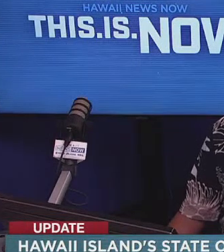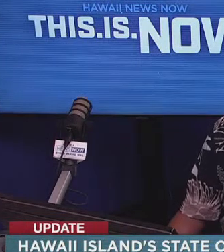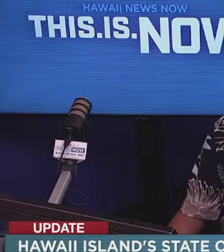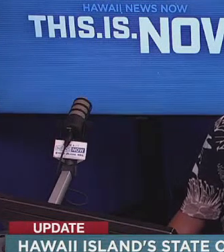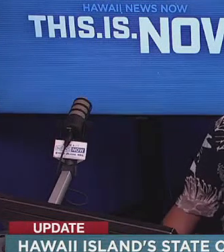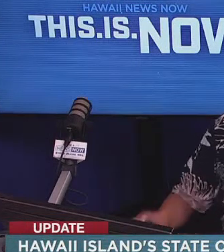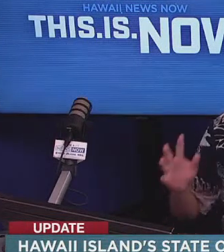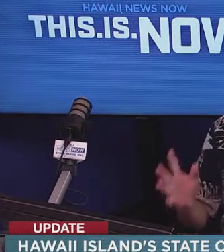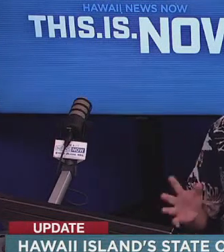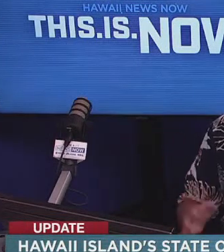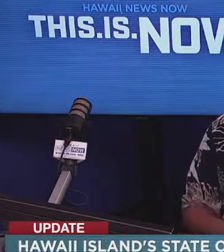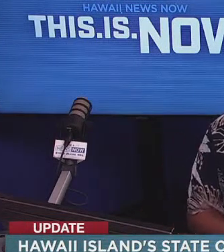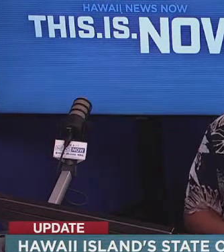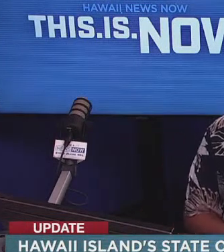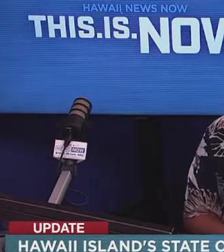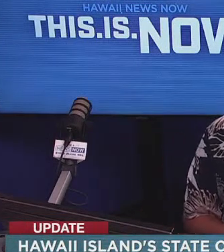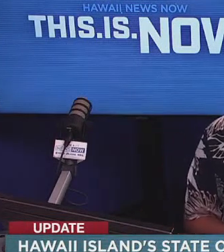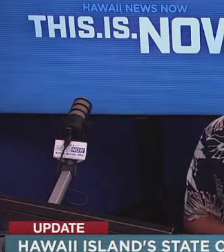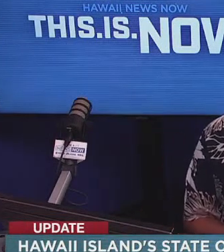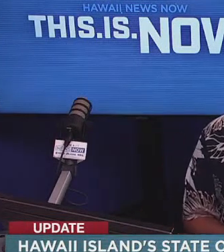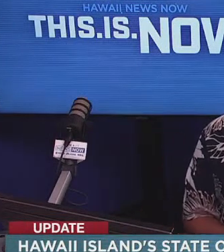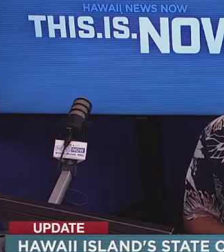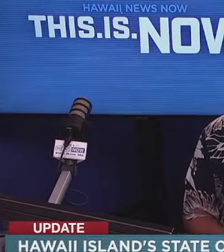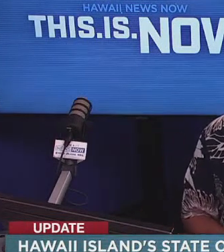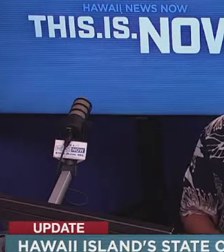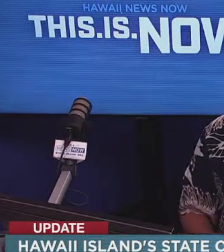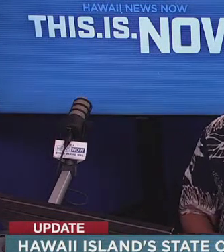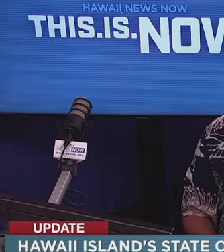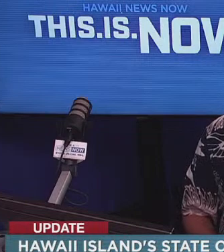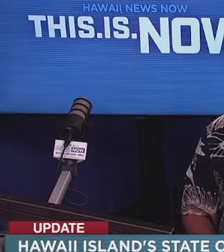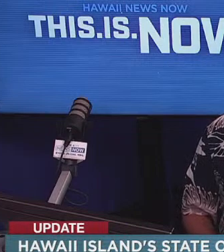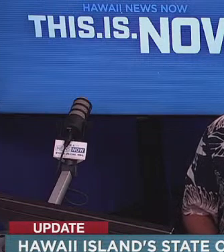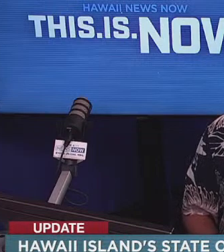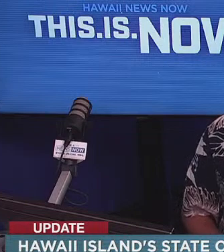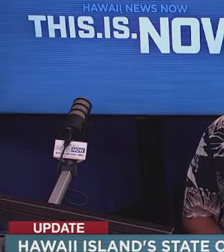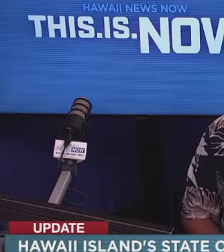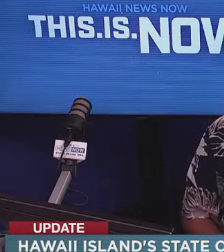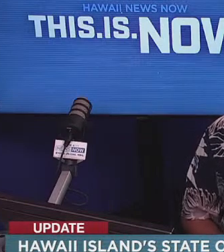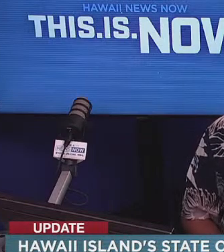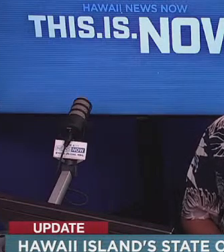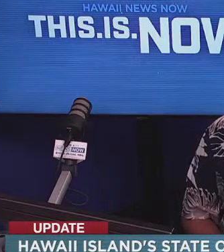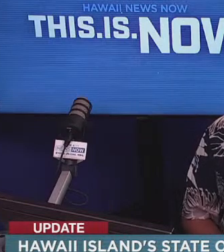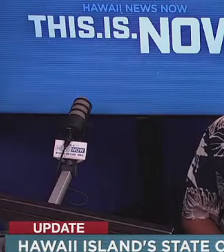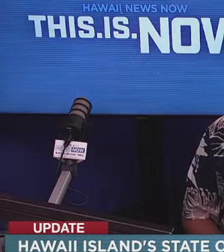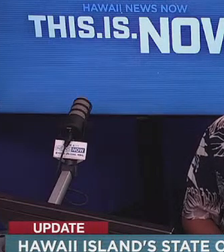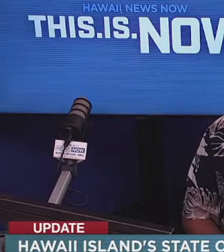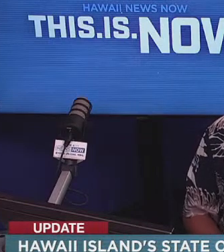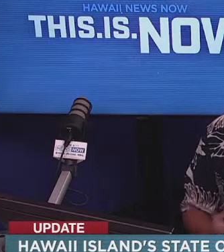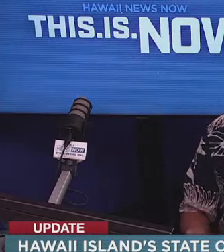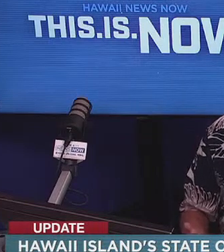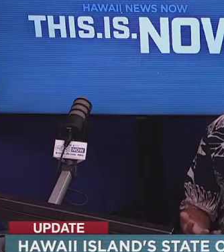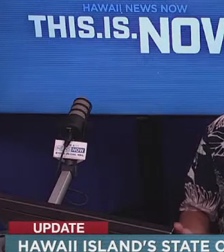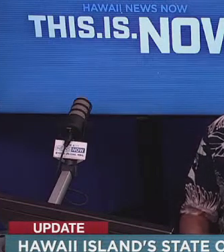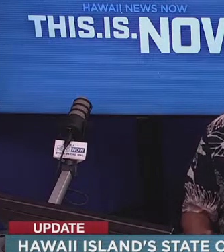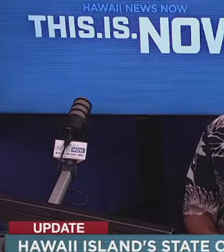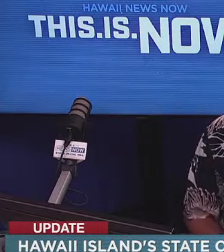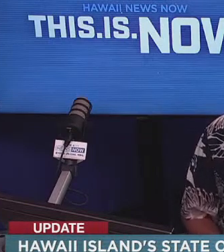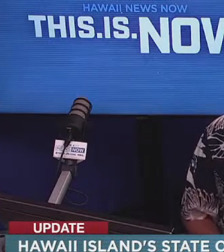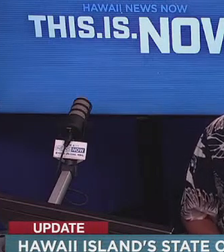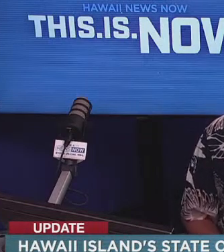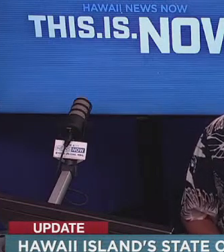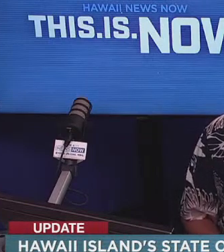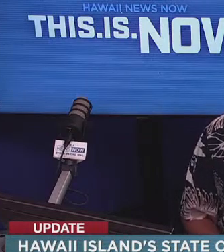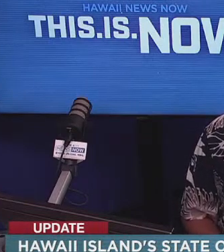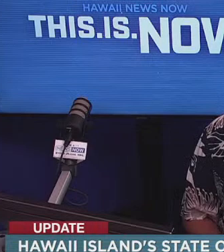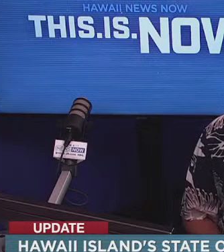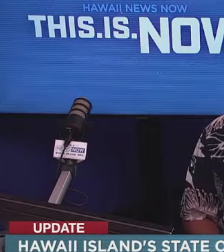strong job market, and strong consumer spending. Right off the top, these things sound great, but experts say at some point they could have an adverse